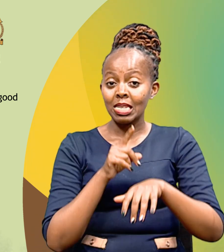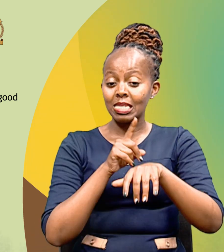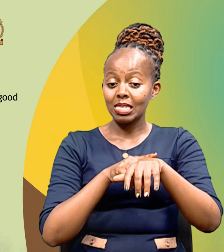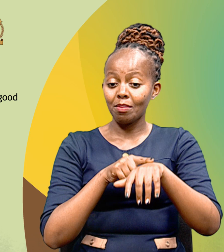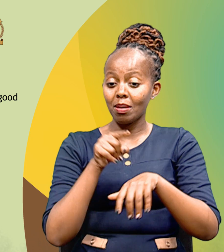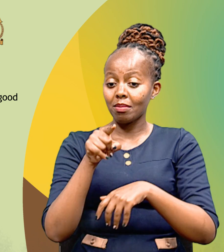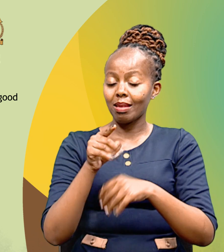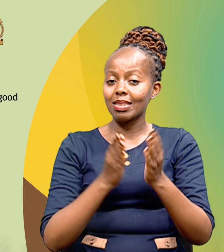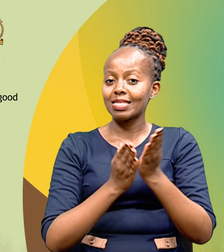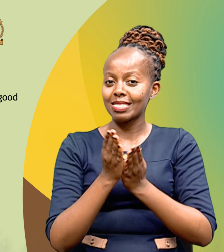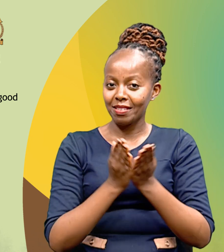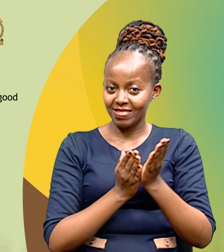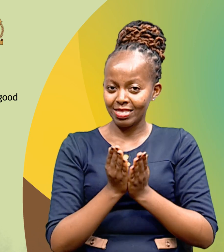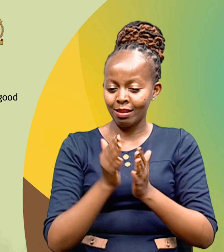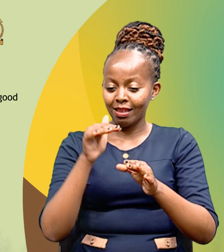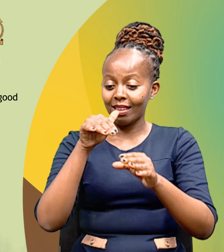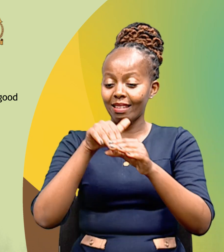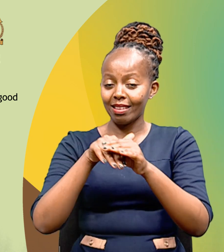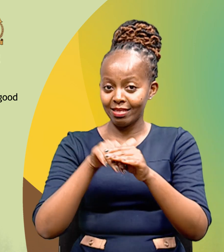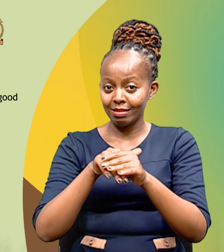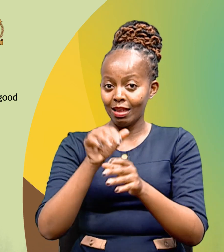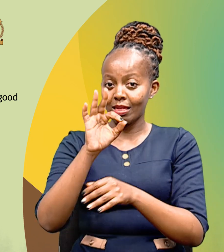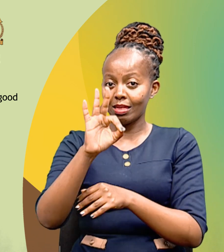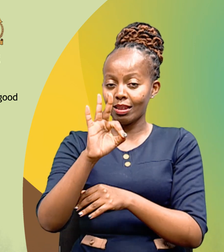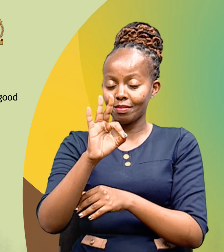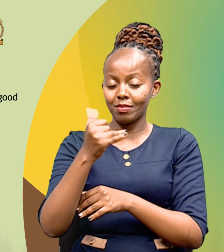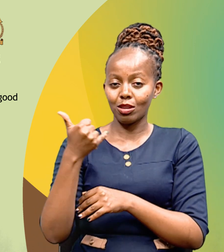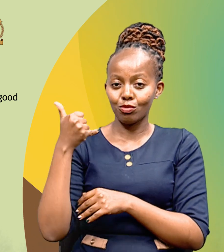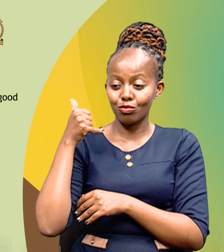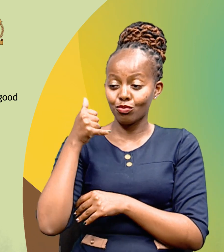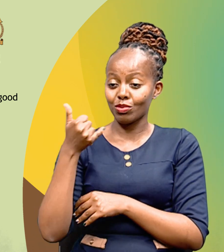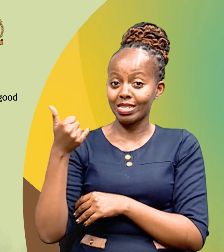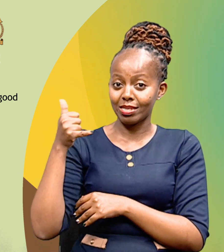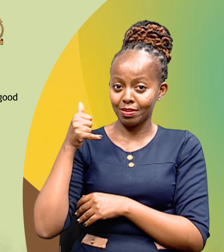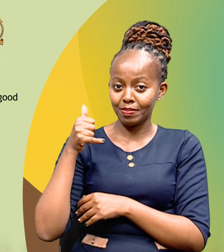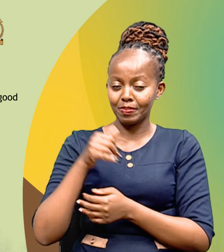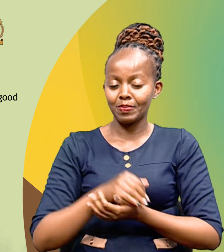Timeline of service is within 3 rings.